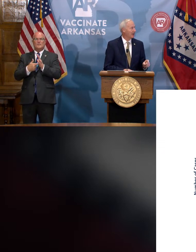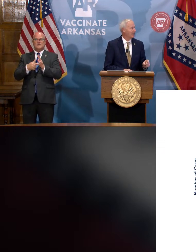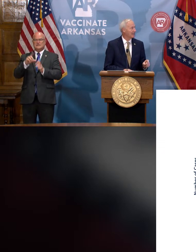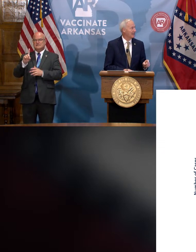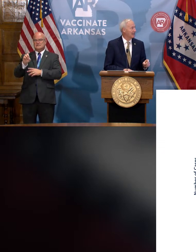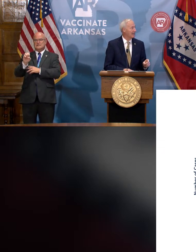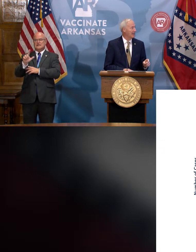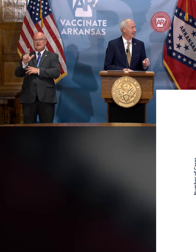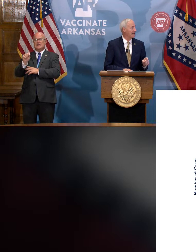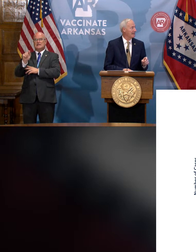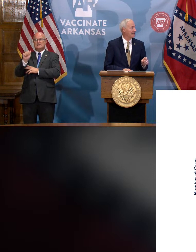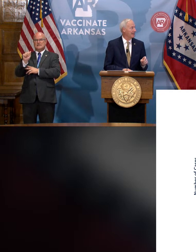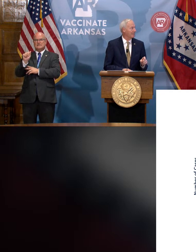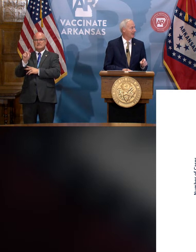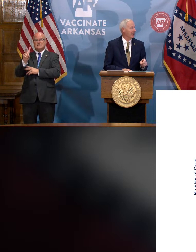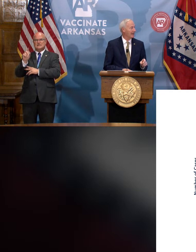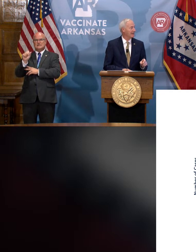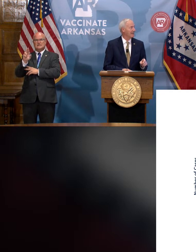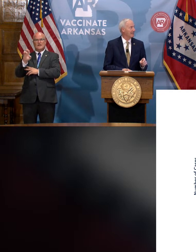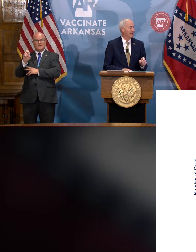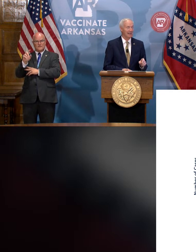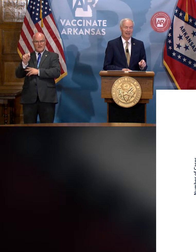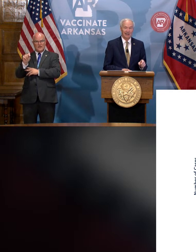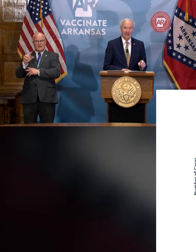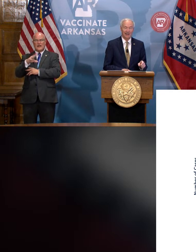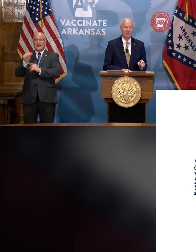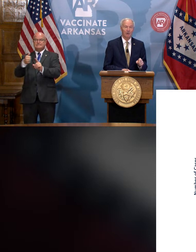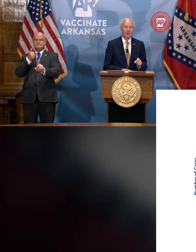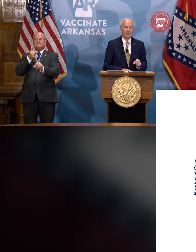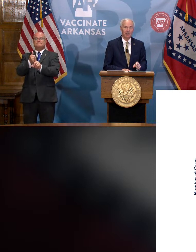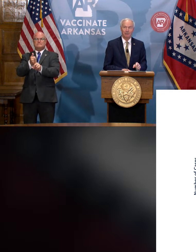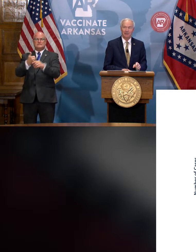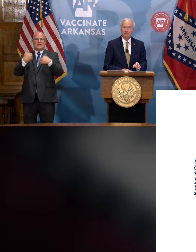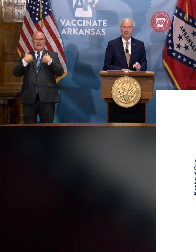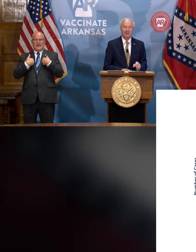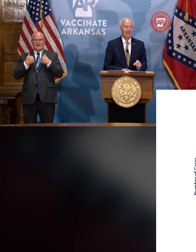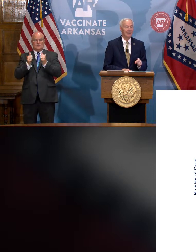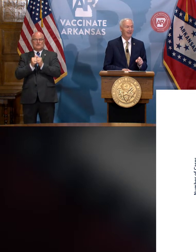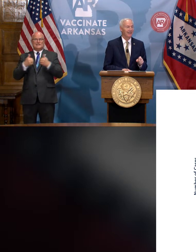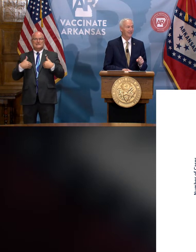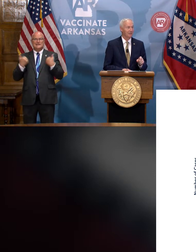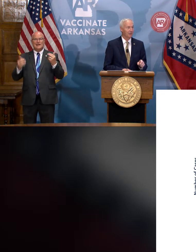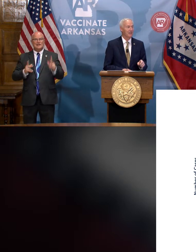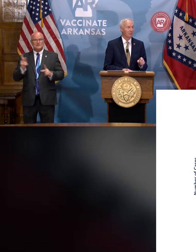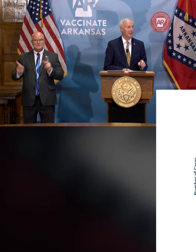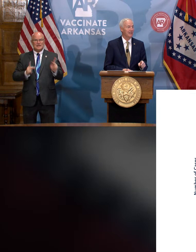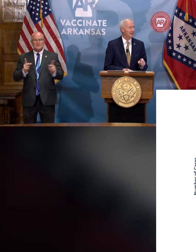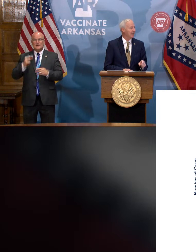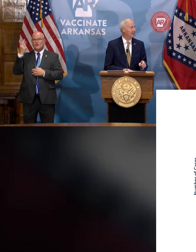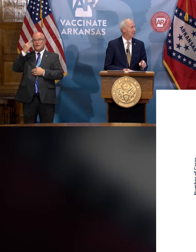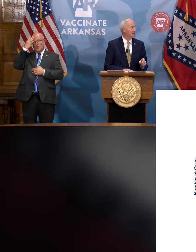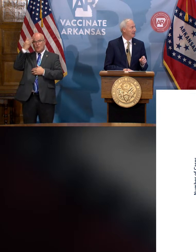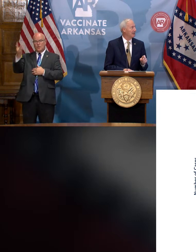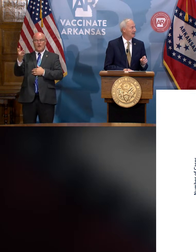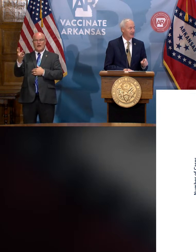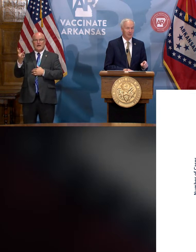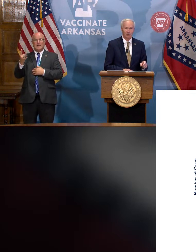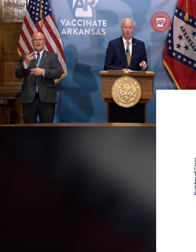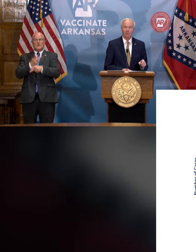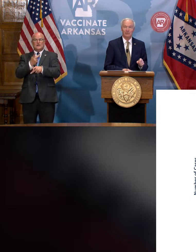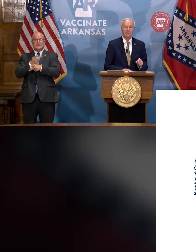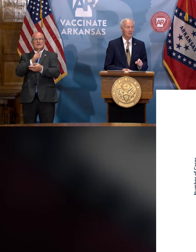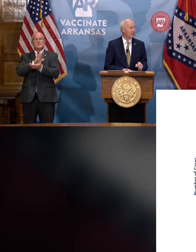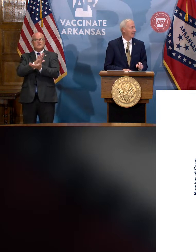Delta variant and the impact that it can have on young people, and the reason we need to keep